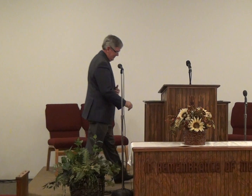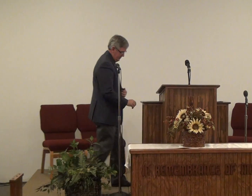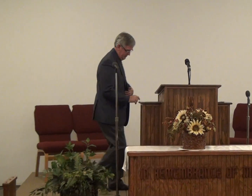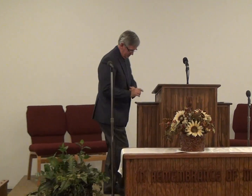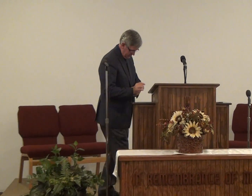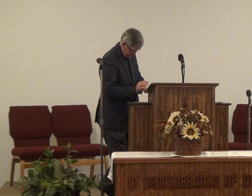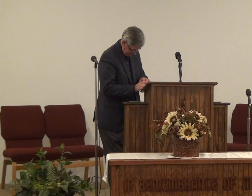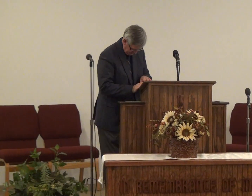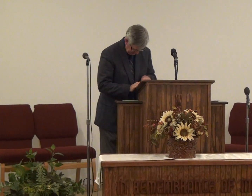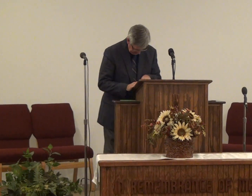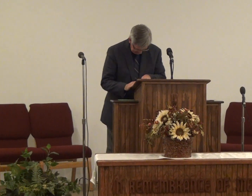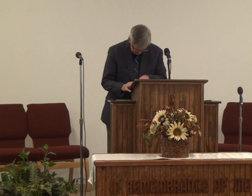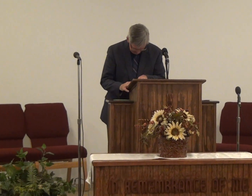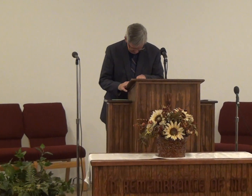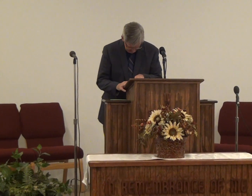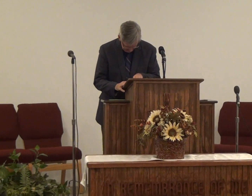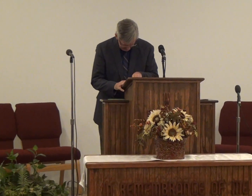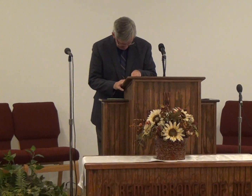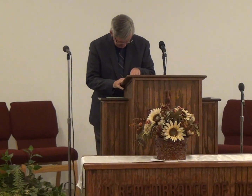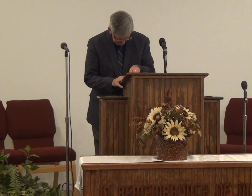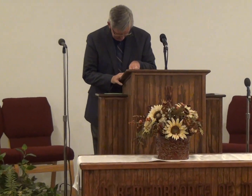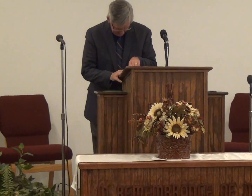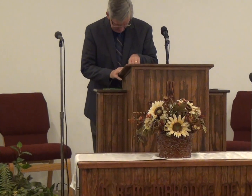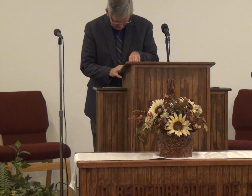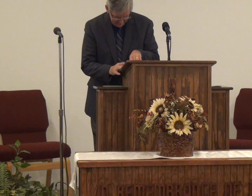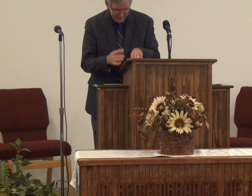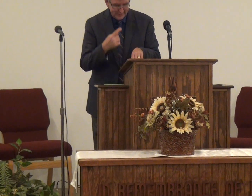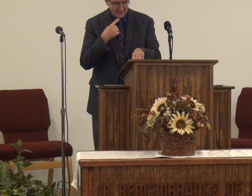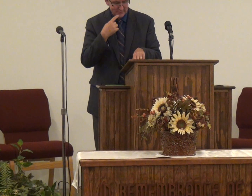Let's look at one more verse. Verse